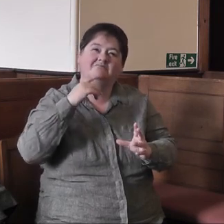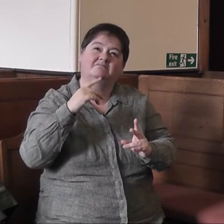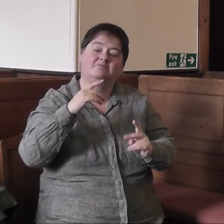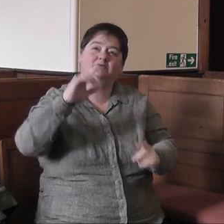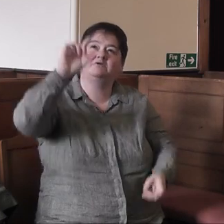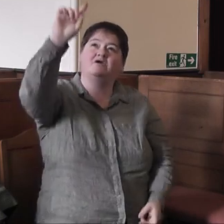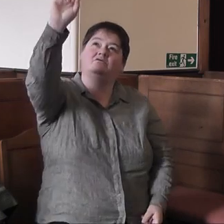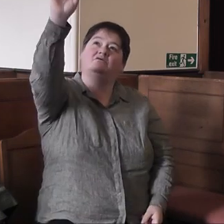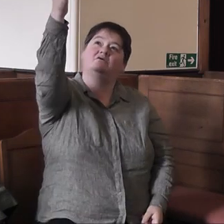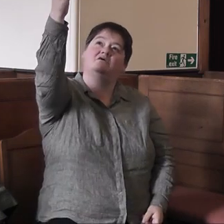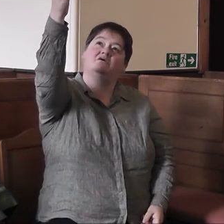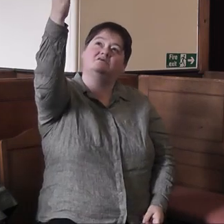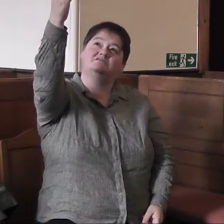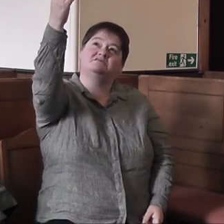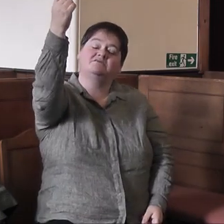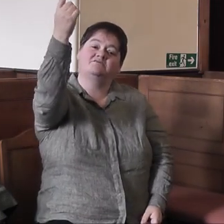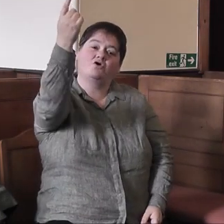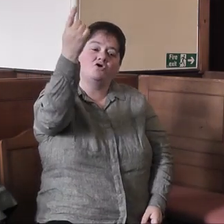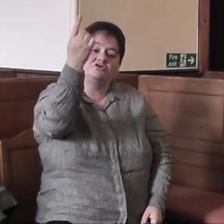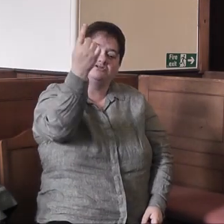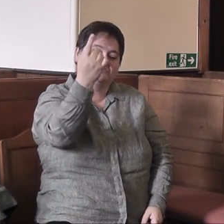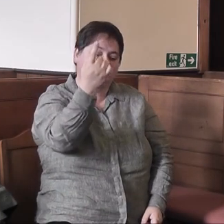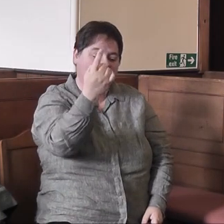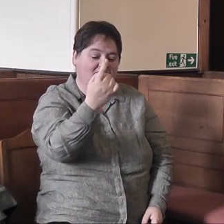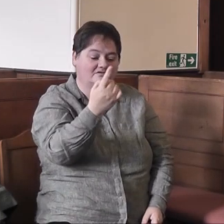I probably go Son of God,